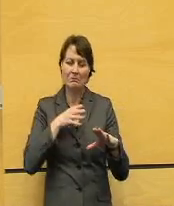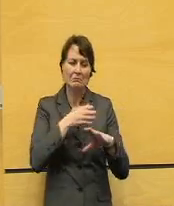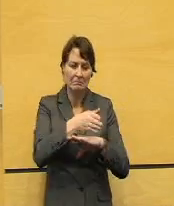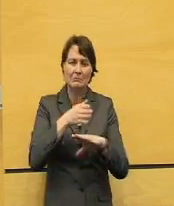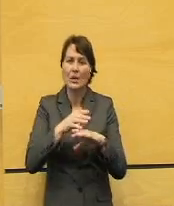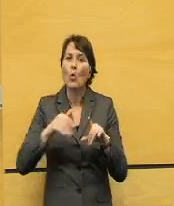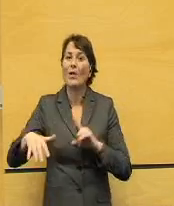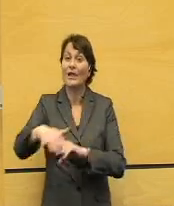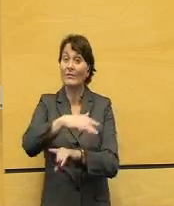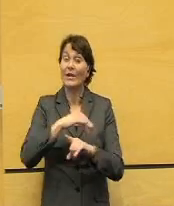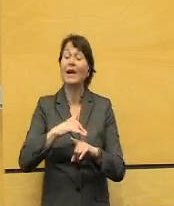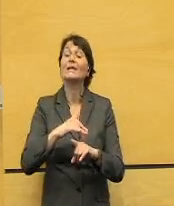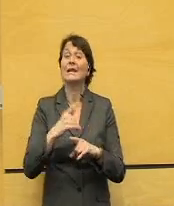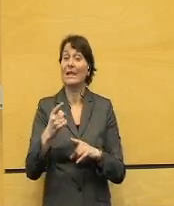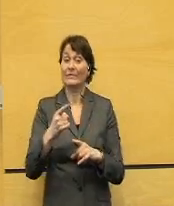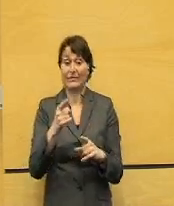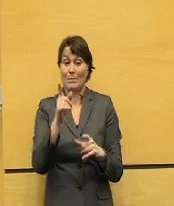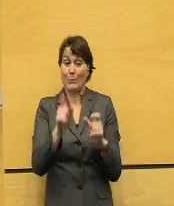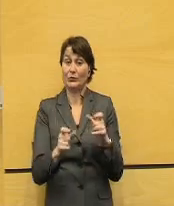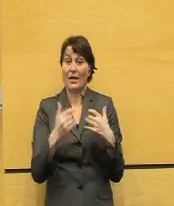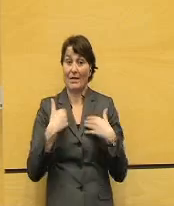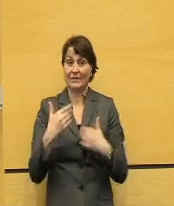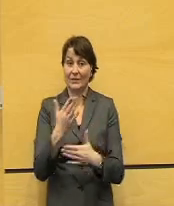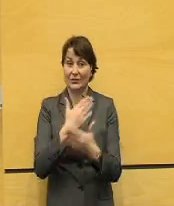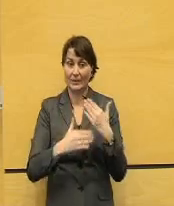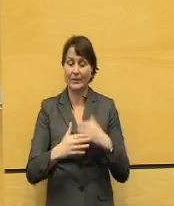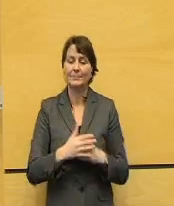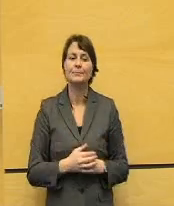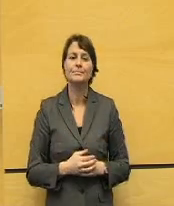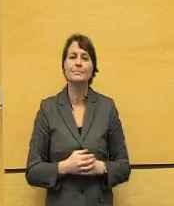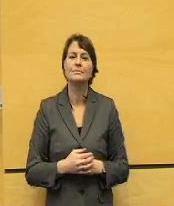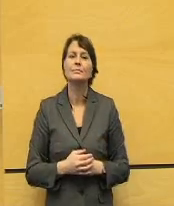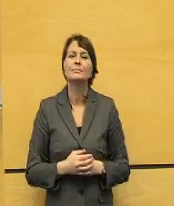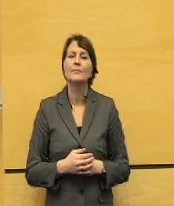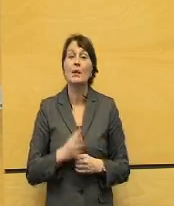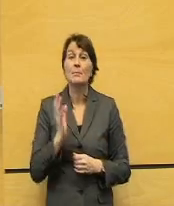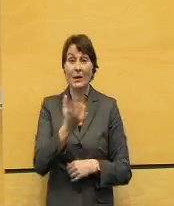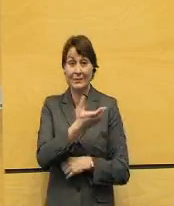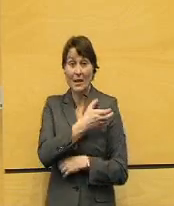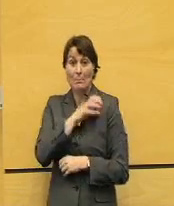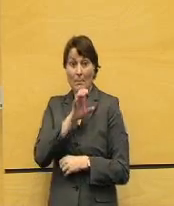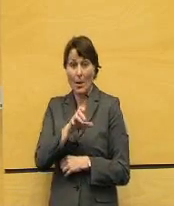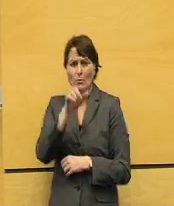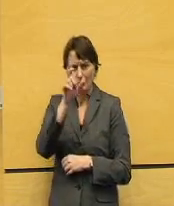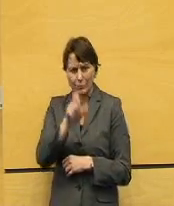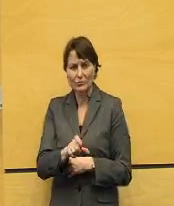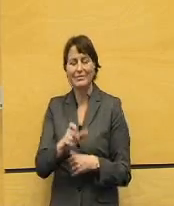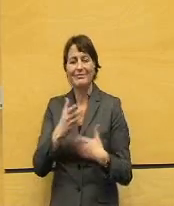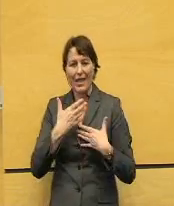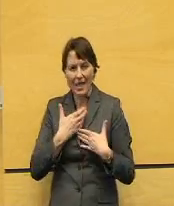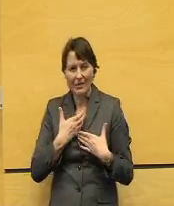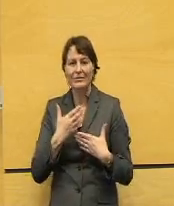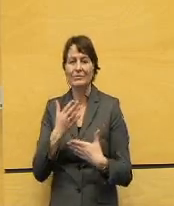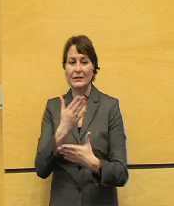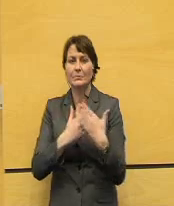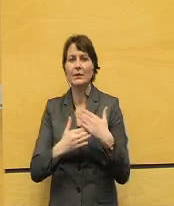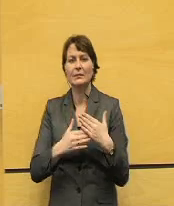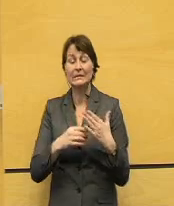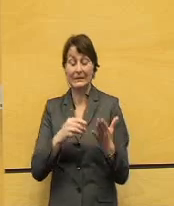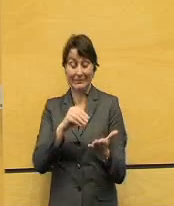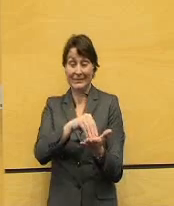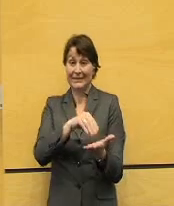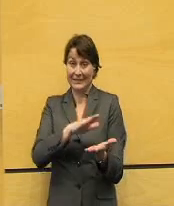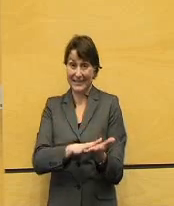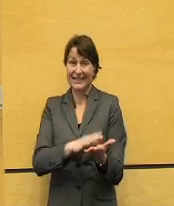persons with disability. The Department of Empowerment of Persons with Disability has recorded